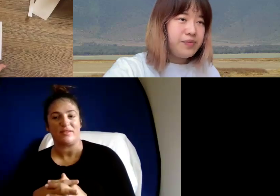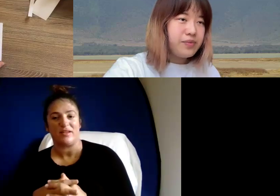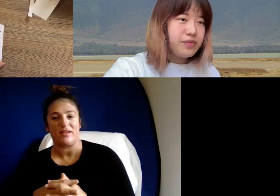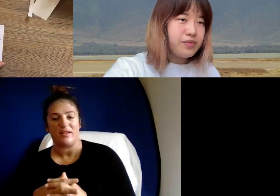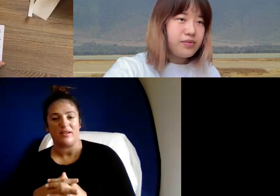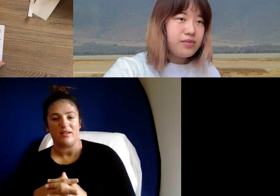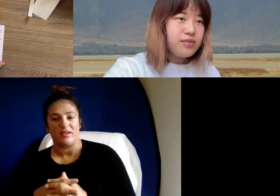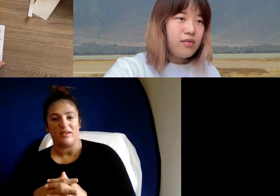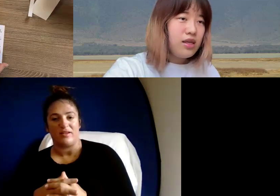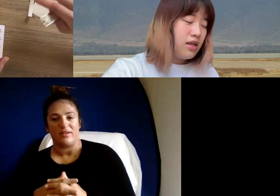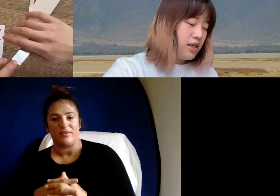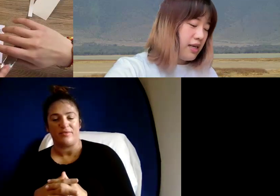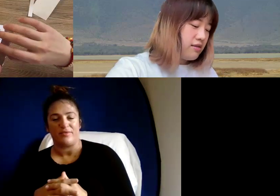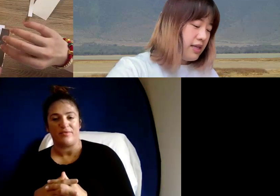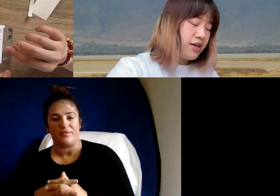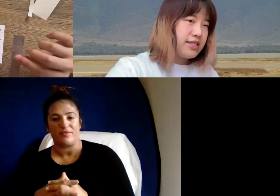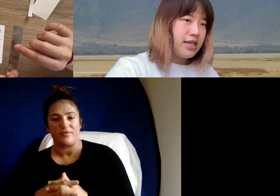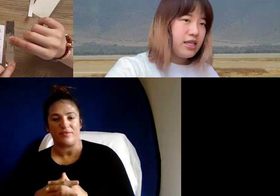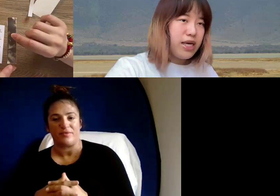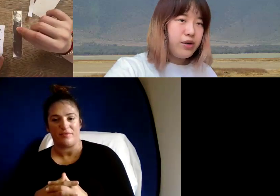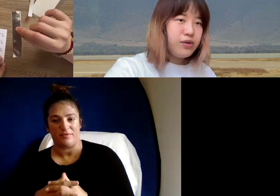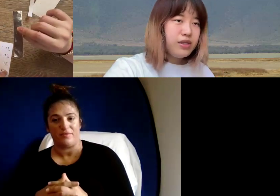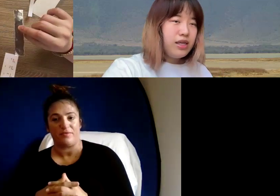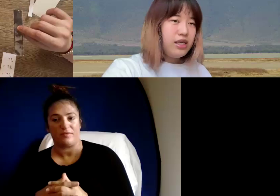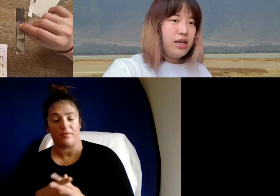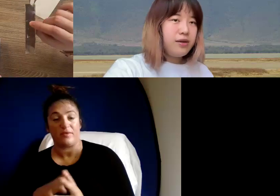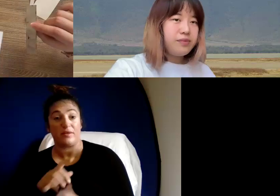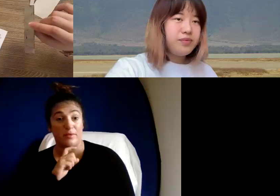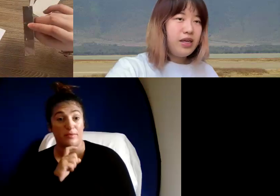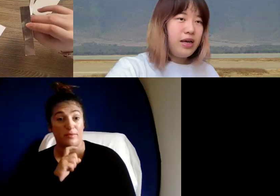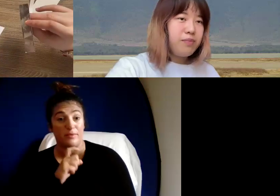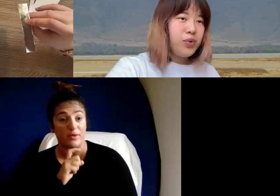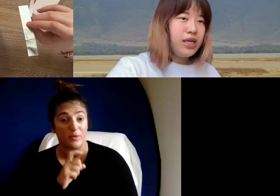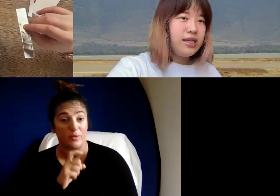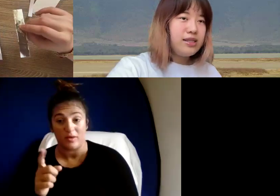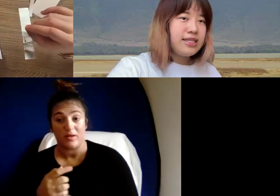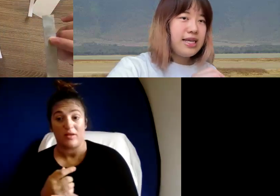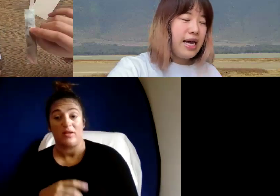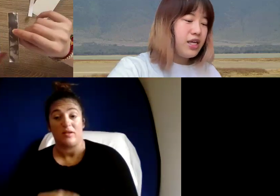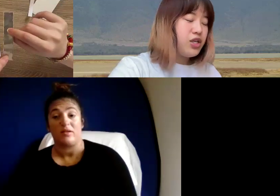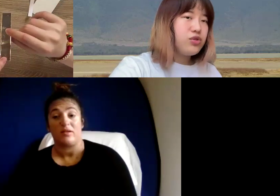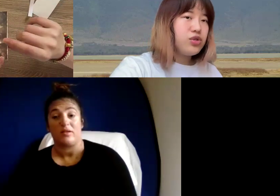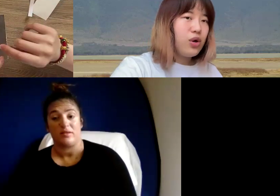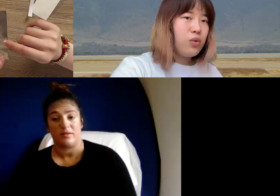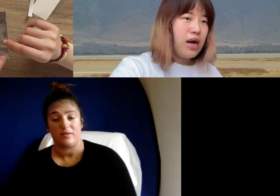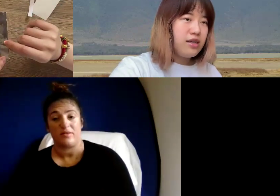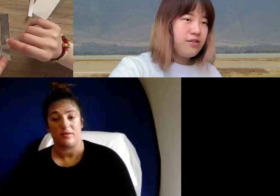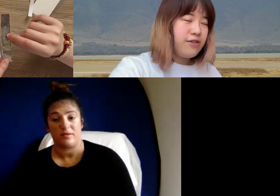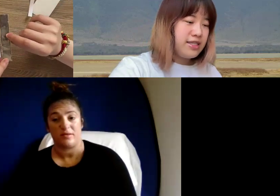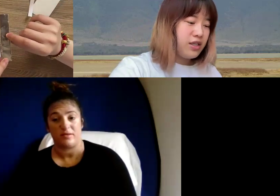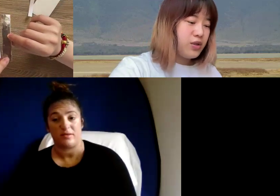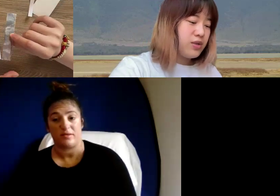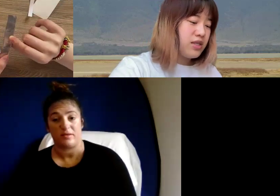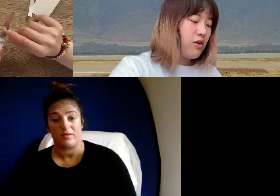And you can take the metal and put it the side you don't